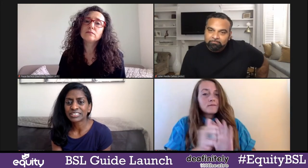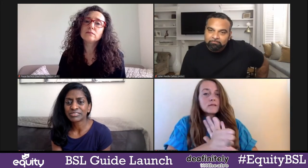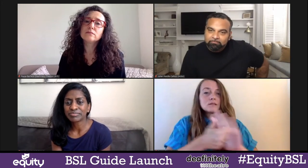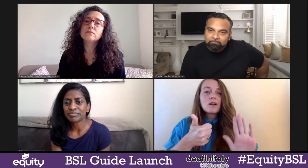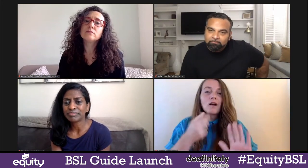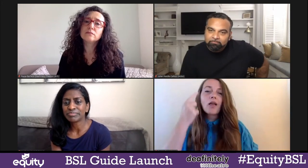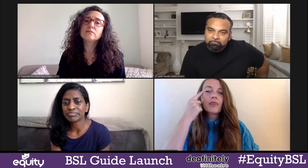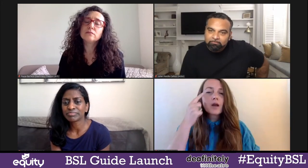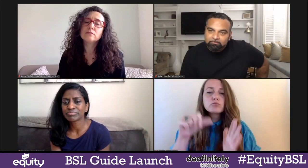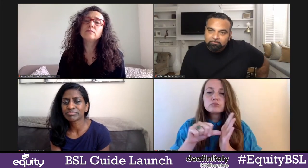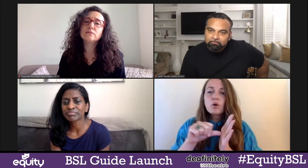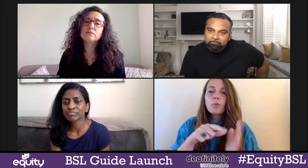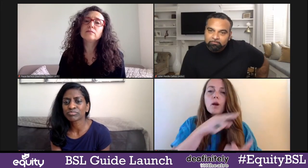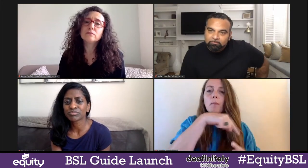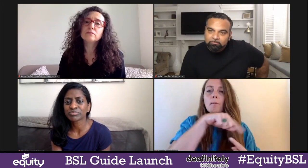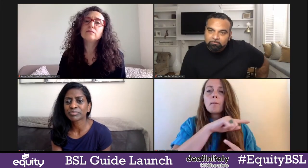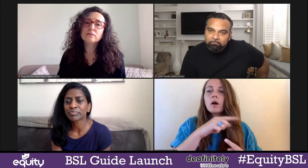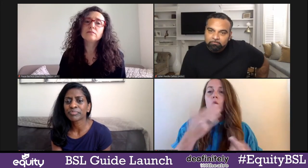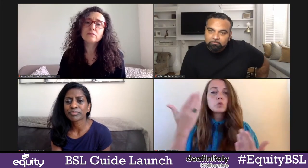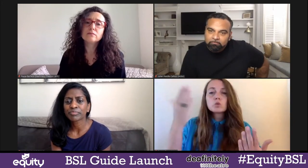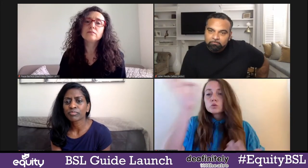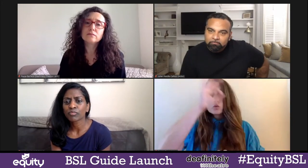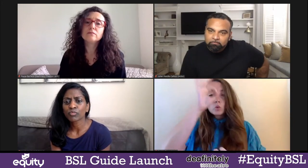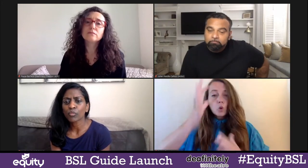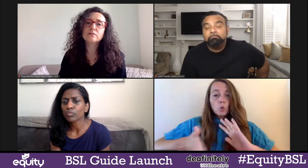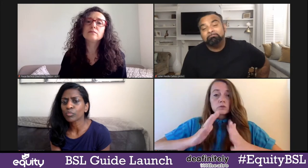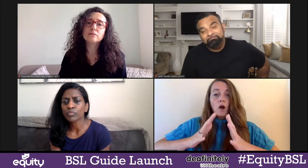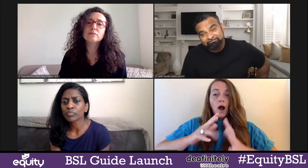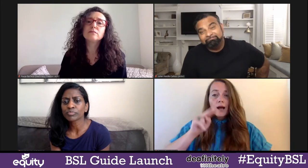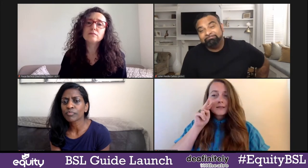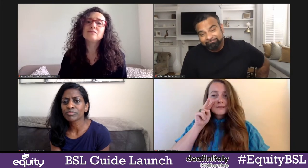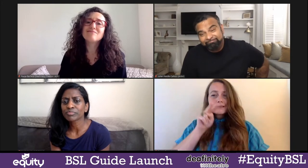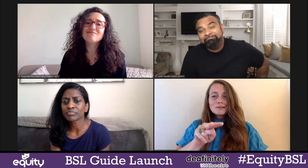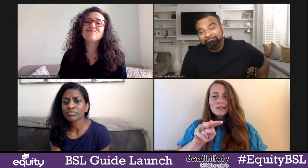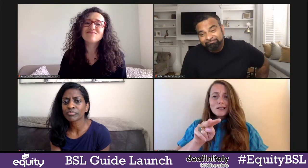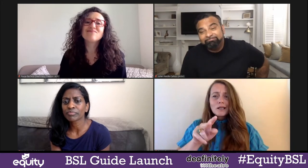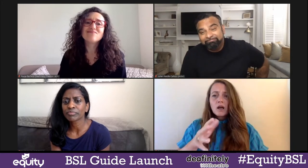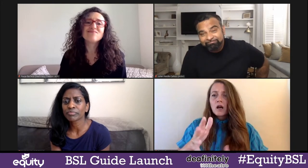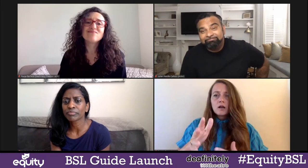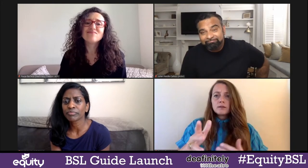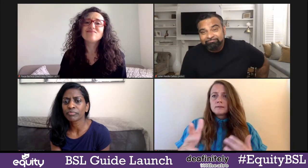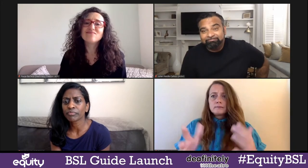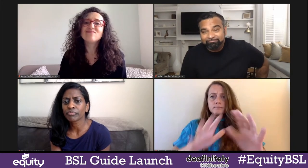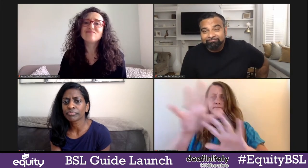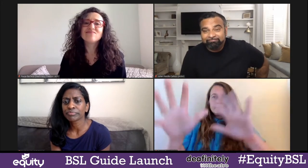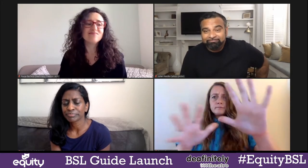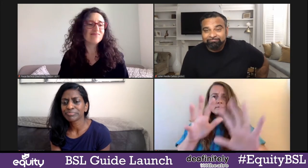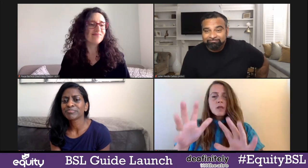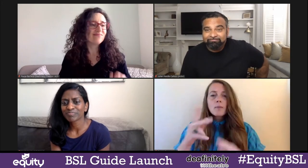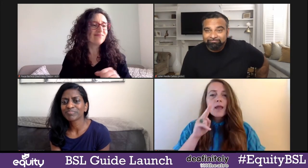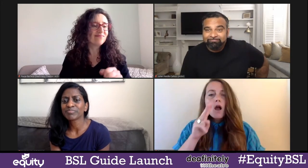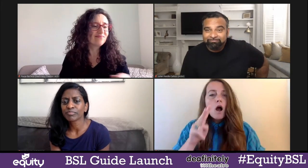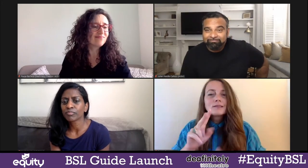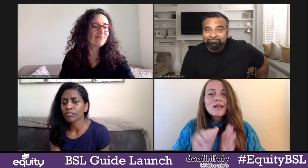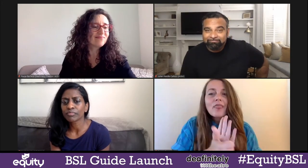panel, and I was able to advise on skills, because I think the problem is, if you don't know sign language, it's difficult to